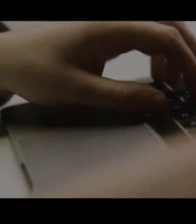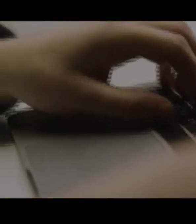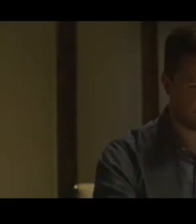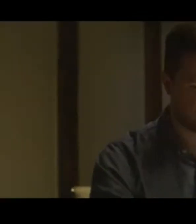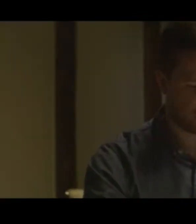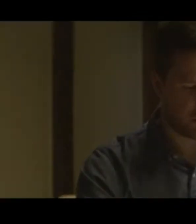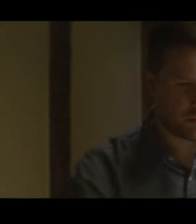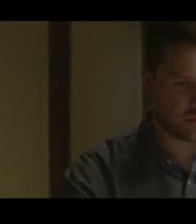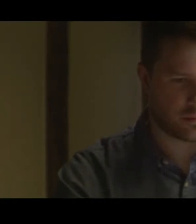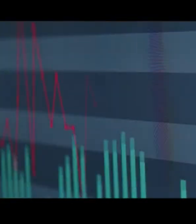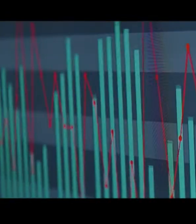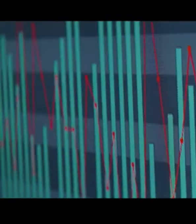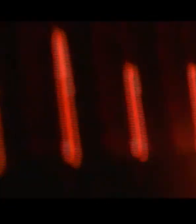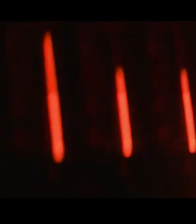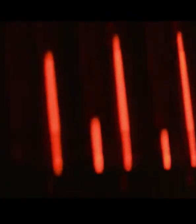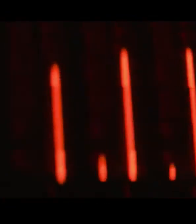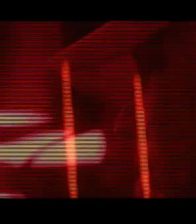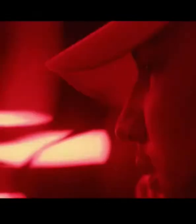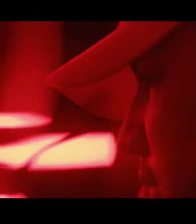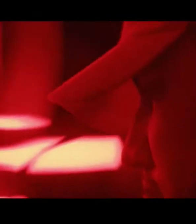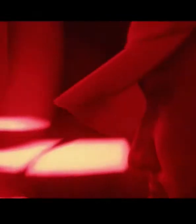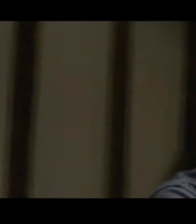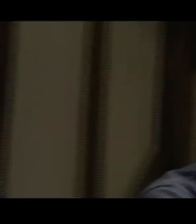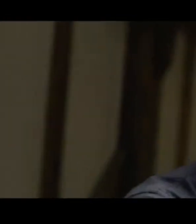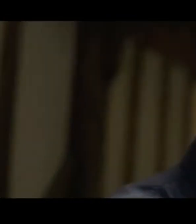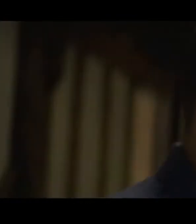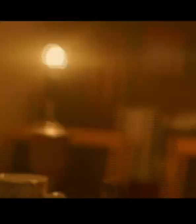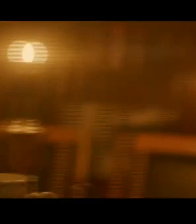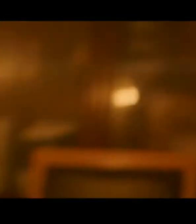But we can create it.